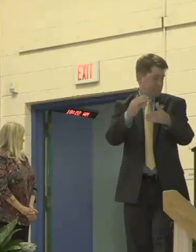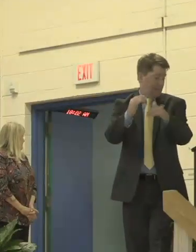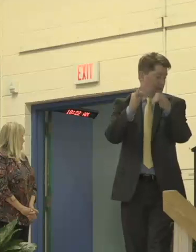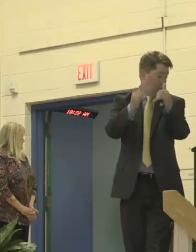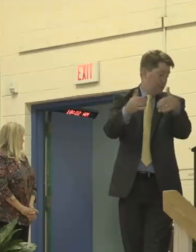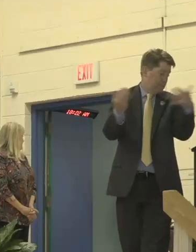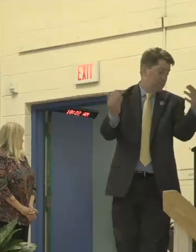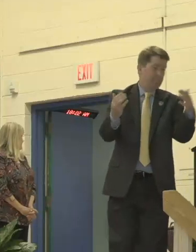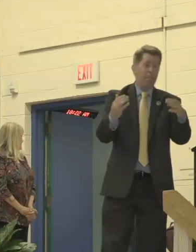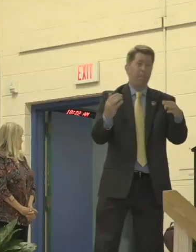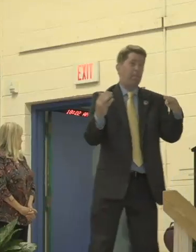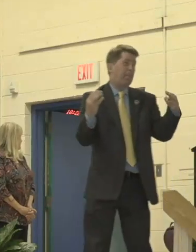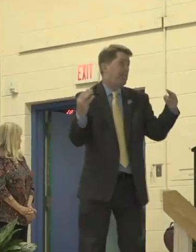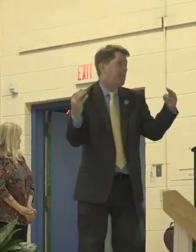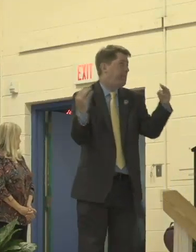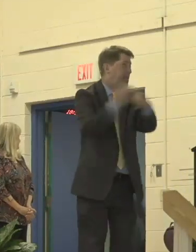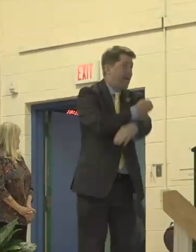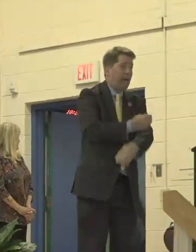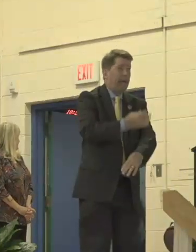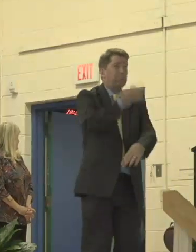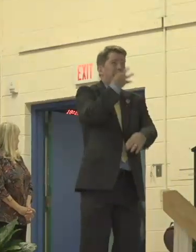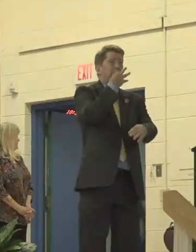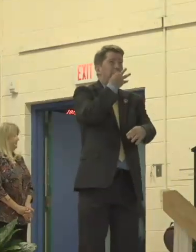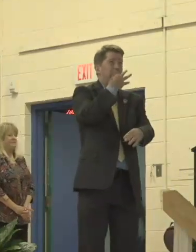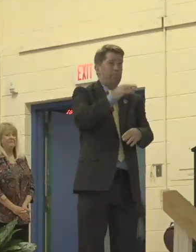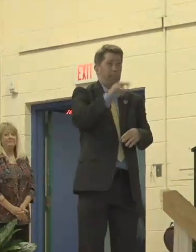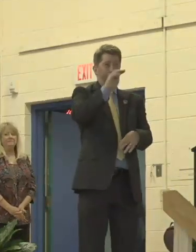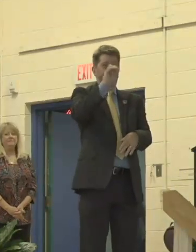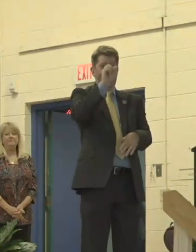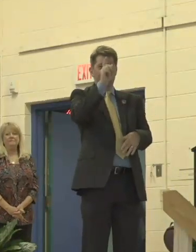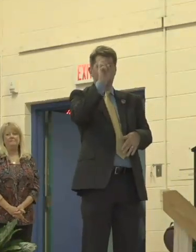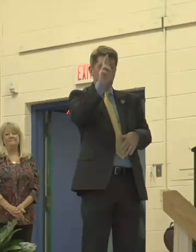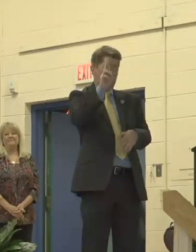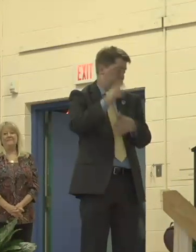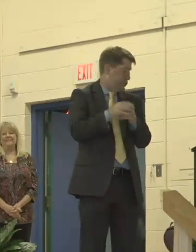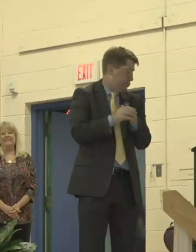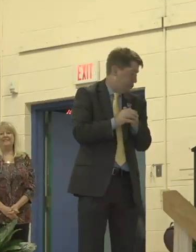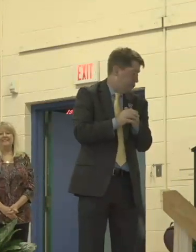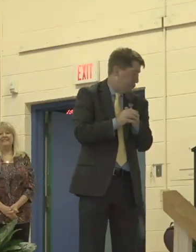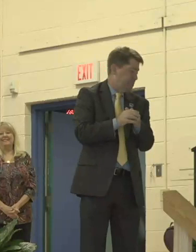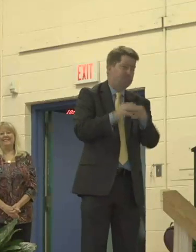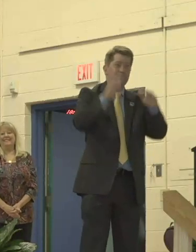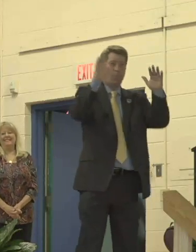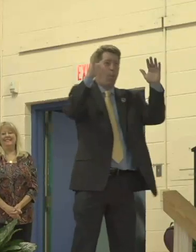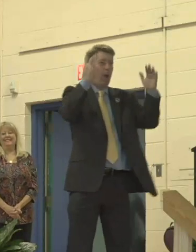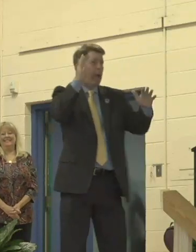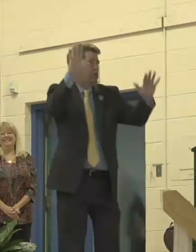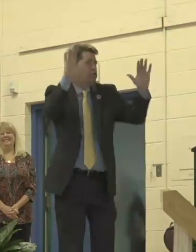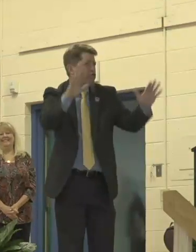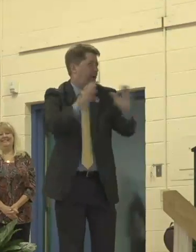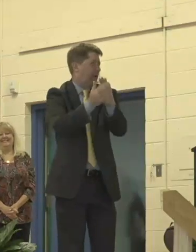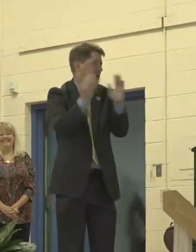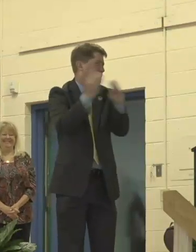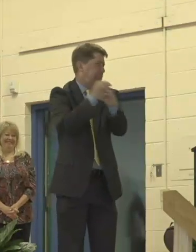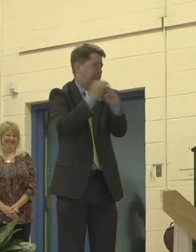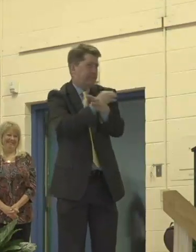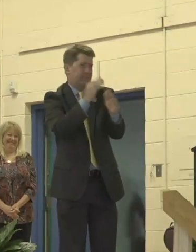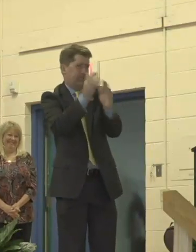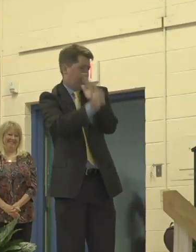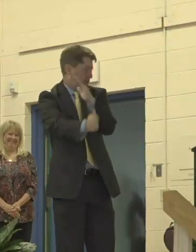The next award is the Math Master Award. This is for a student who's